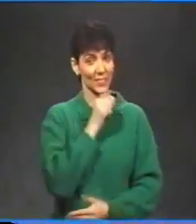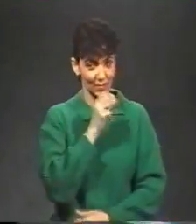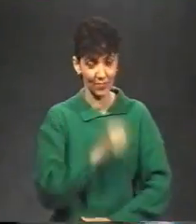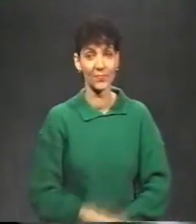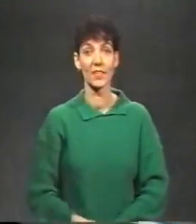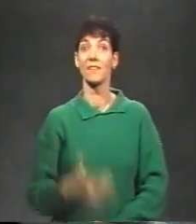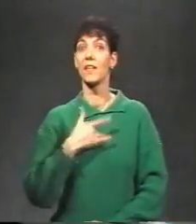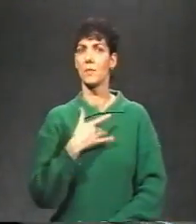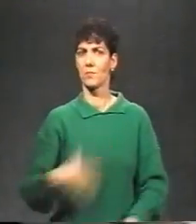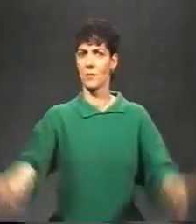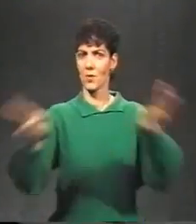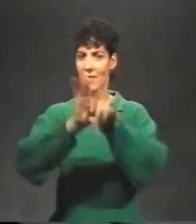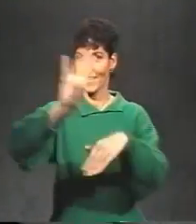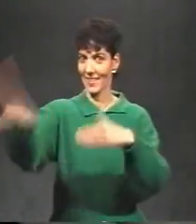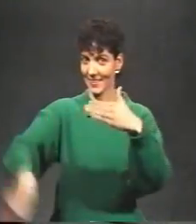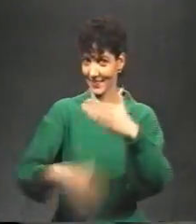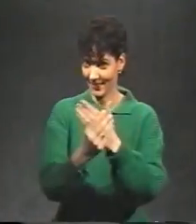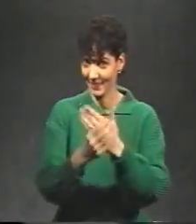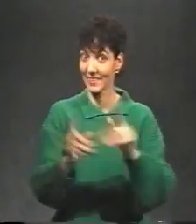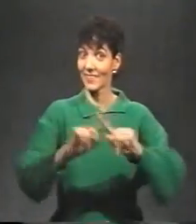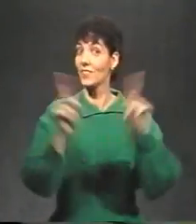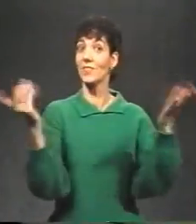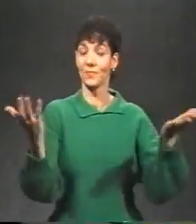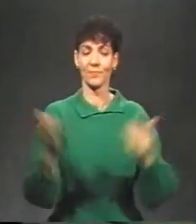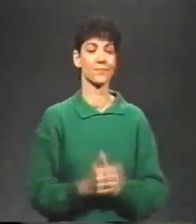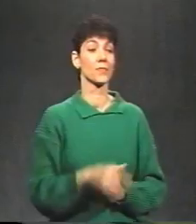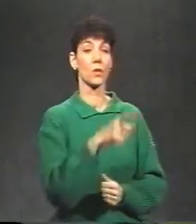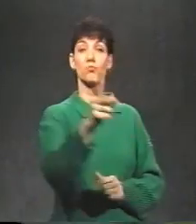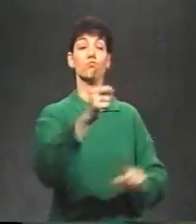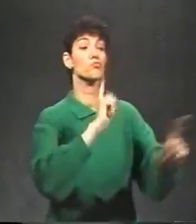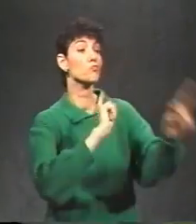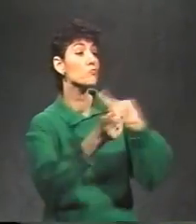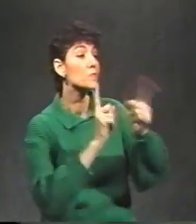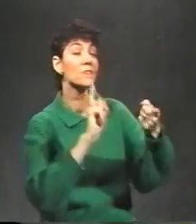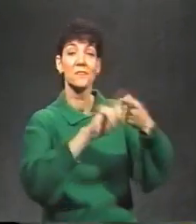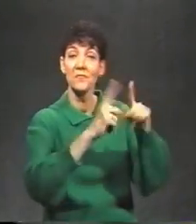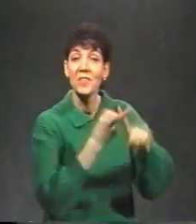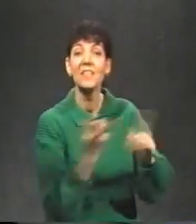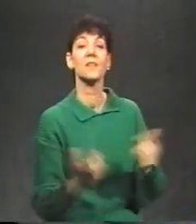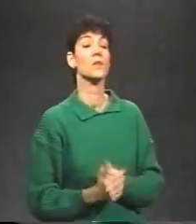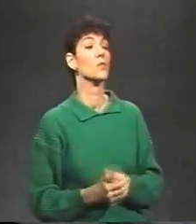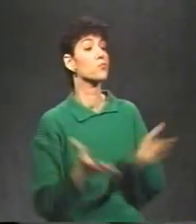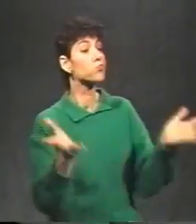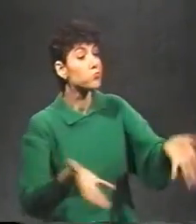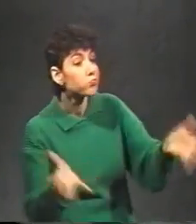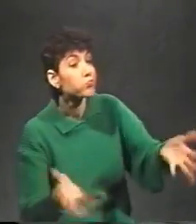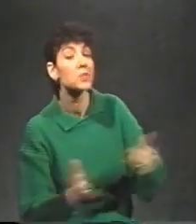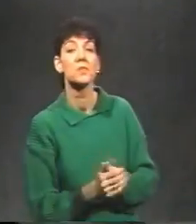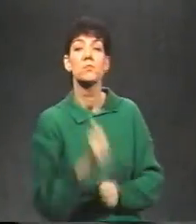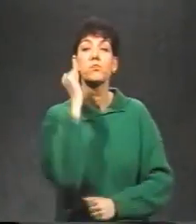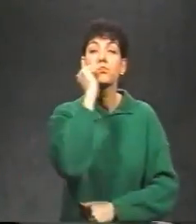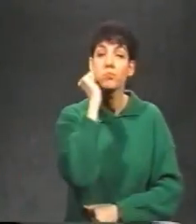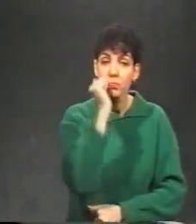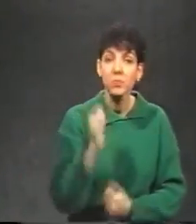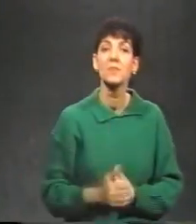The unique set for age we have shown you is most often used during face-to-face communication in informal or casual